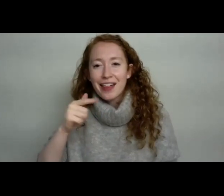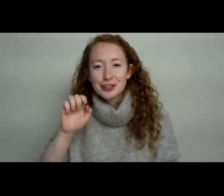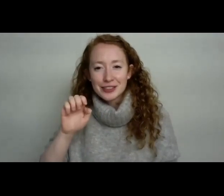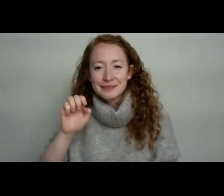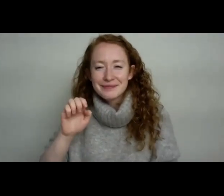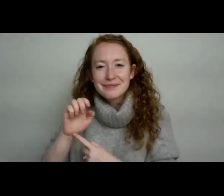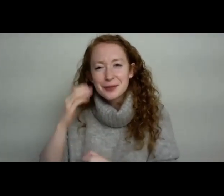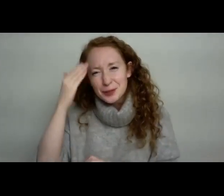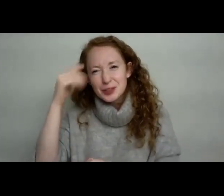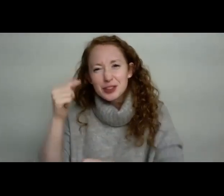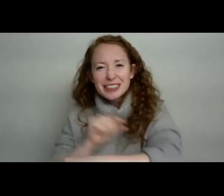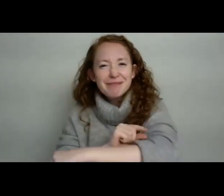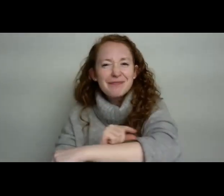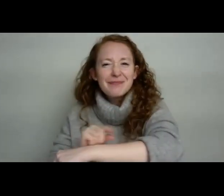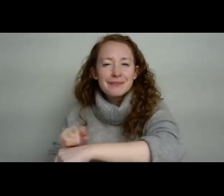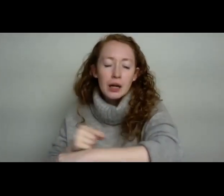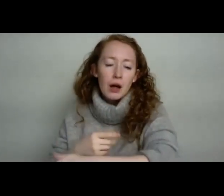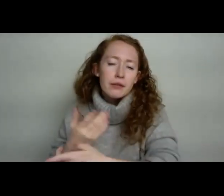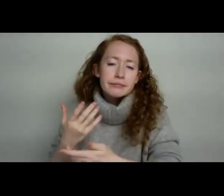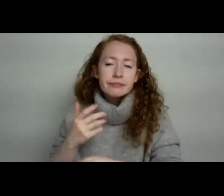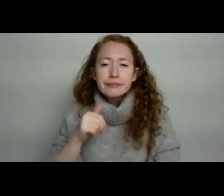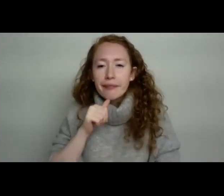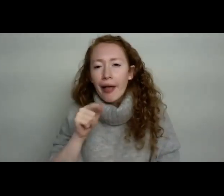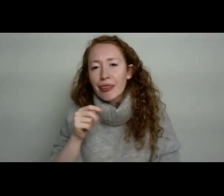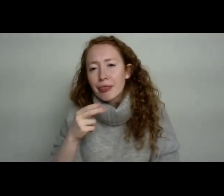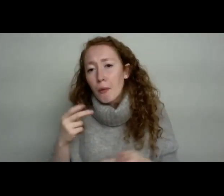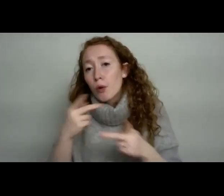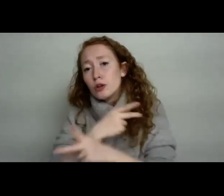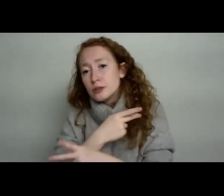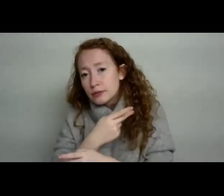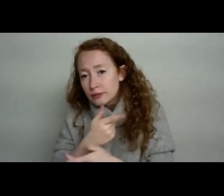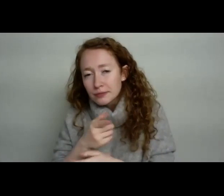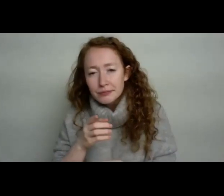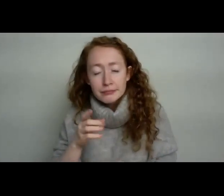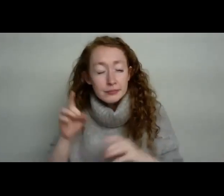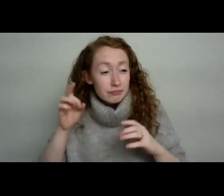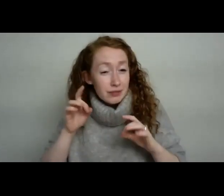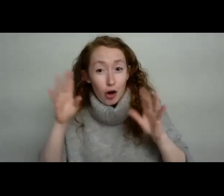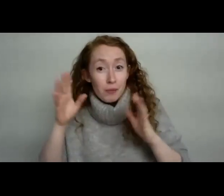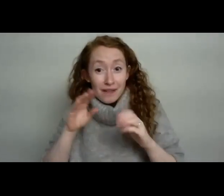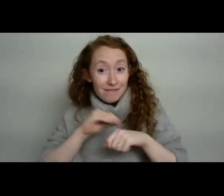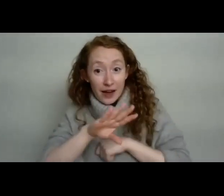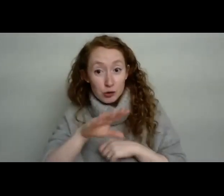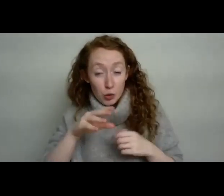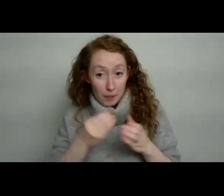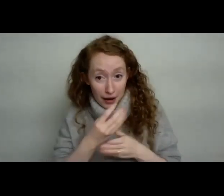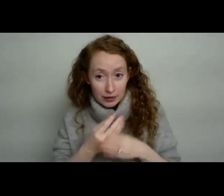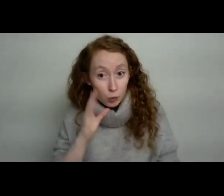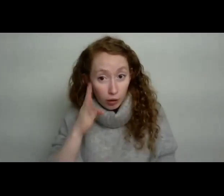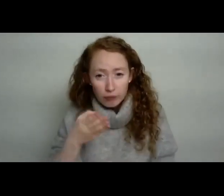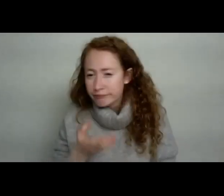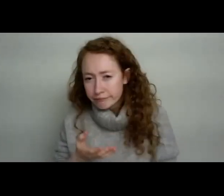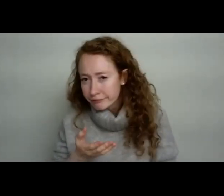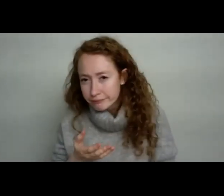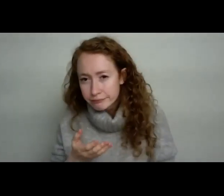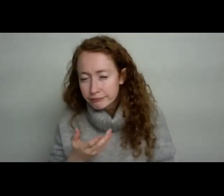worst. It's honestly not going to affect your plants terribly, but it is a little unsightly and it's not ideal. So it's